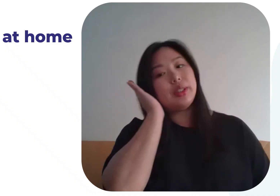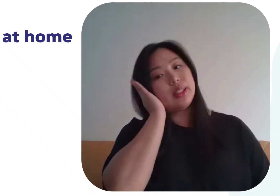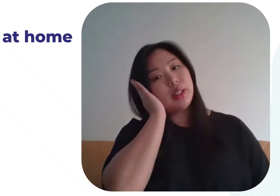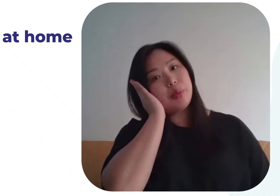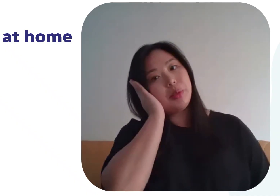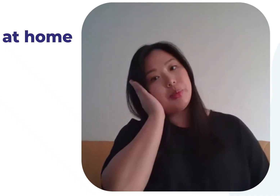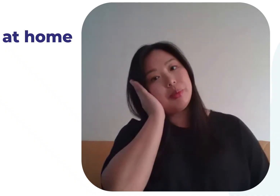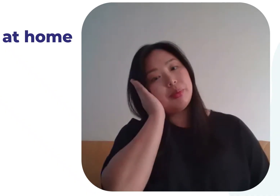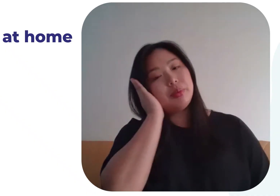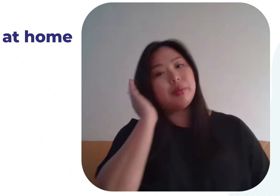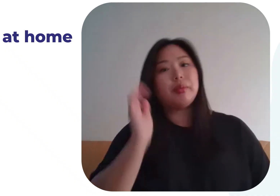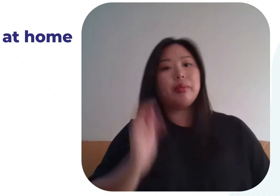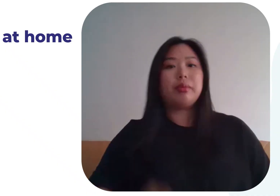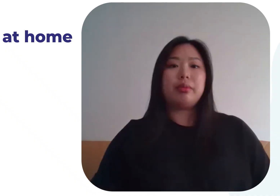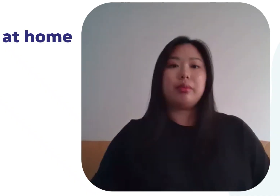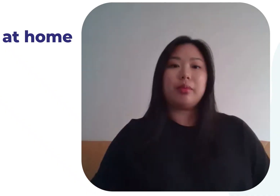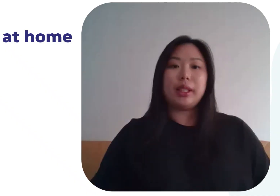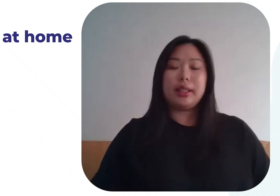where you sleep.